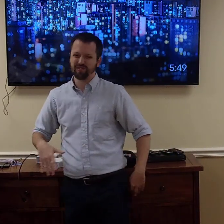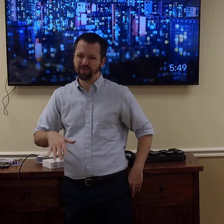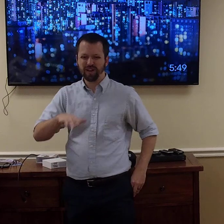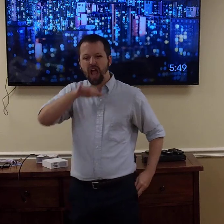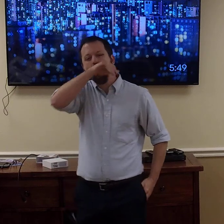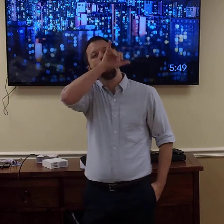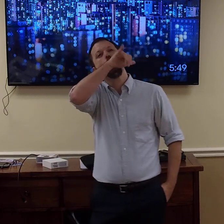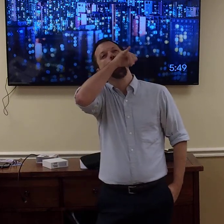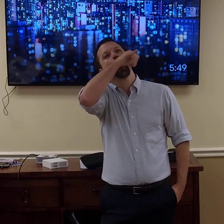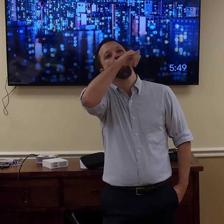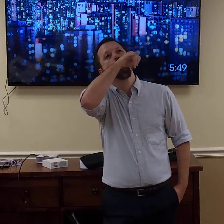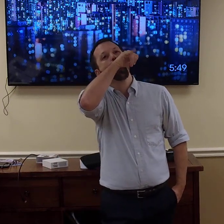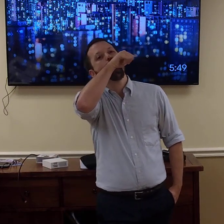fun.